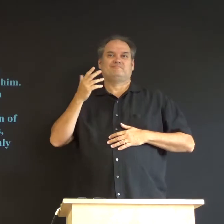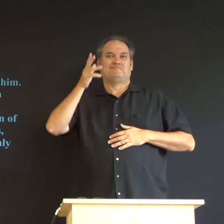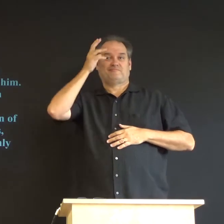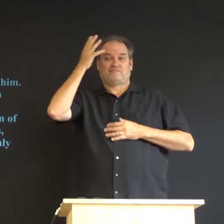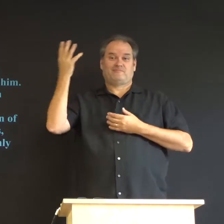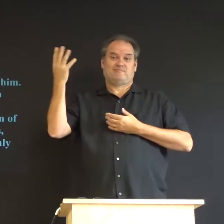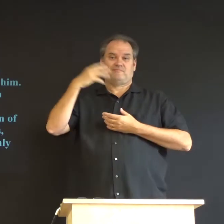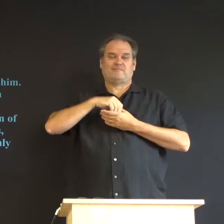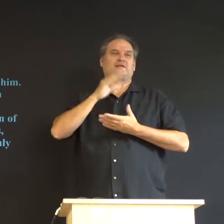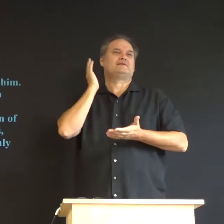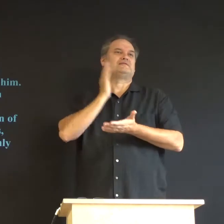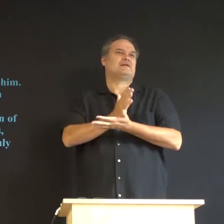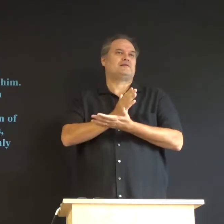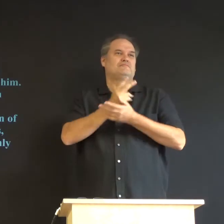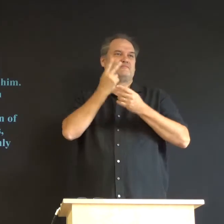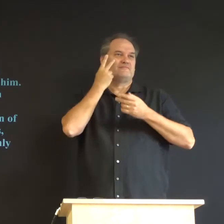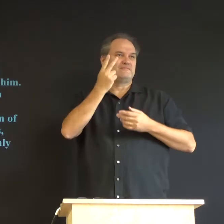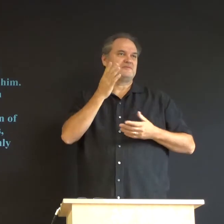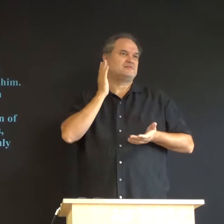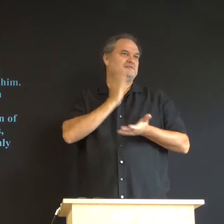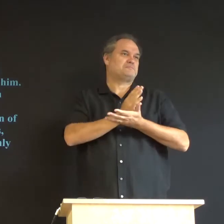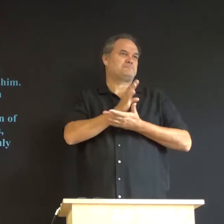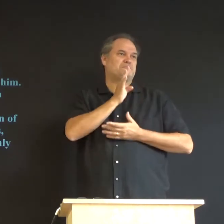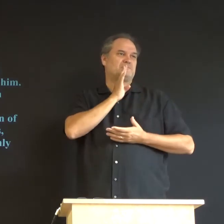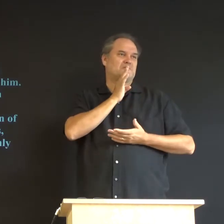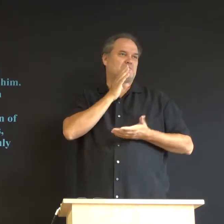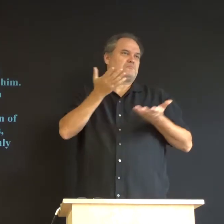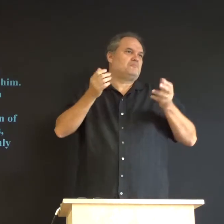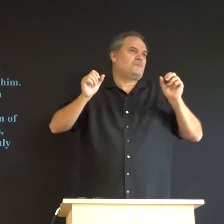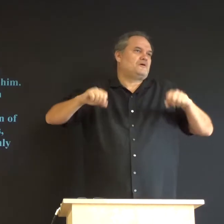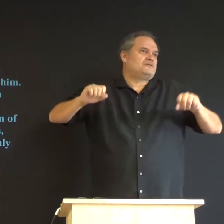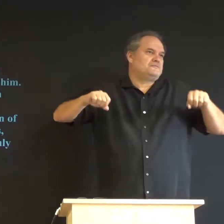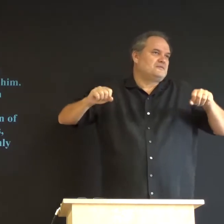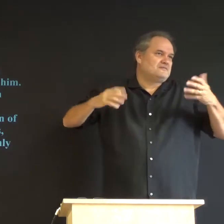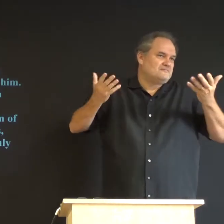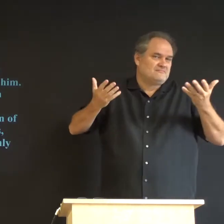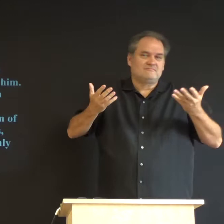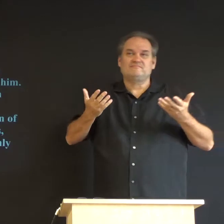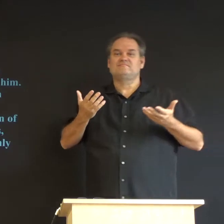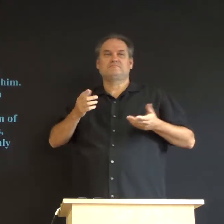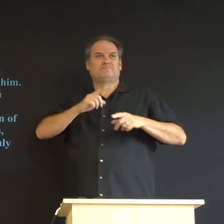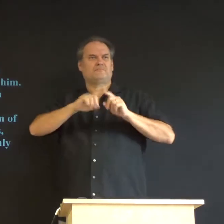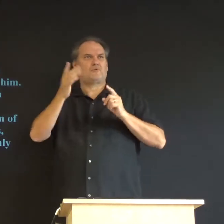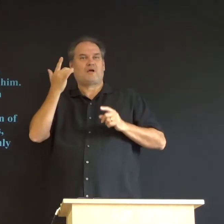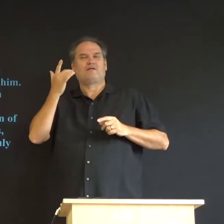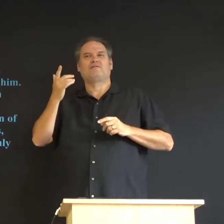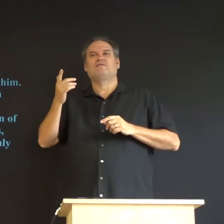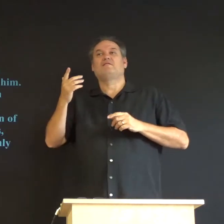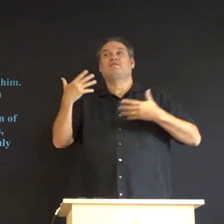or unable to speak. You know that the demon came upon him and was not able to see or speak because of